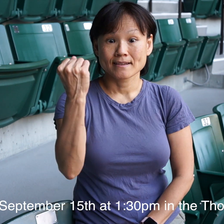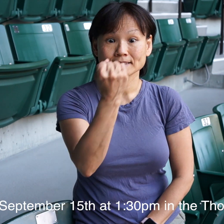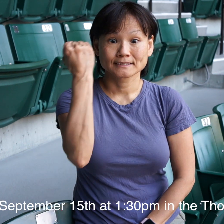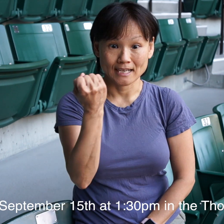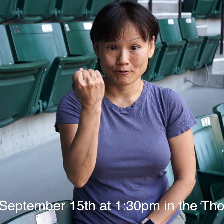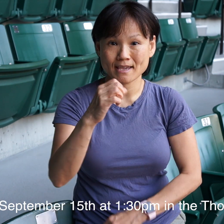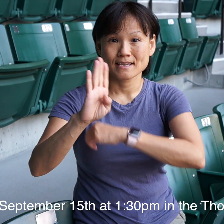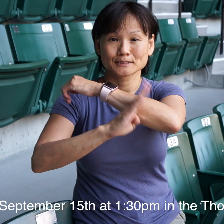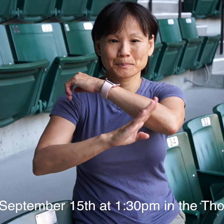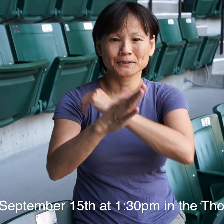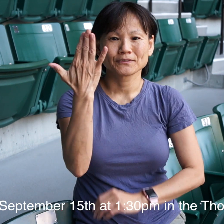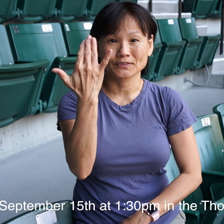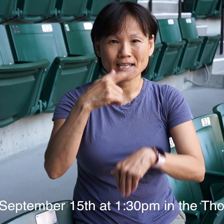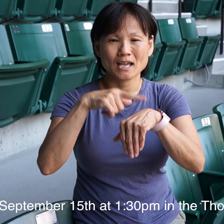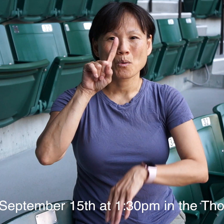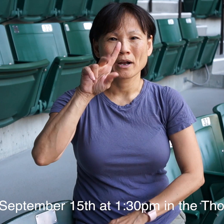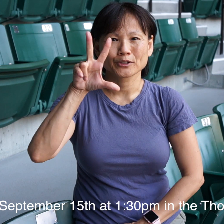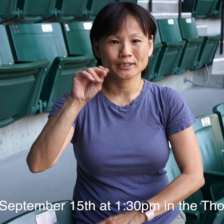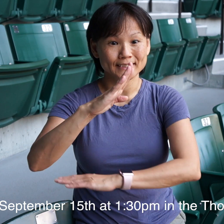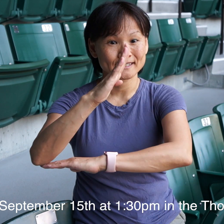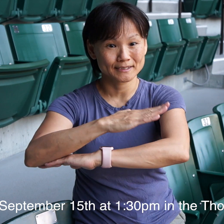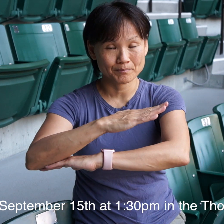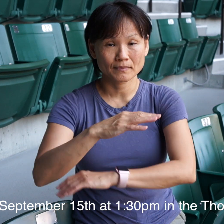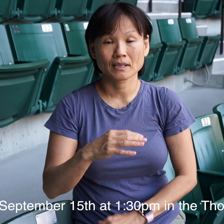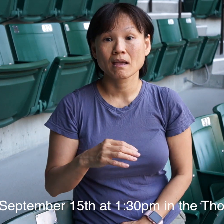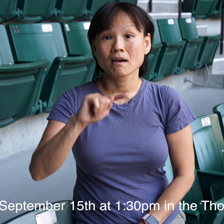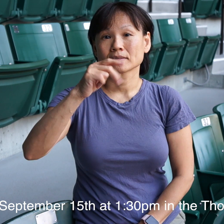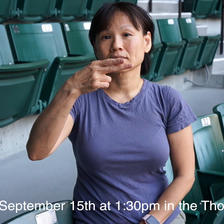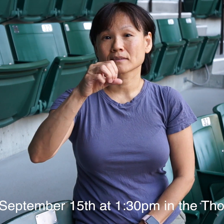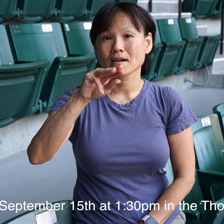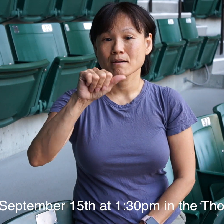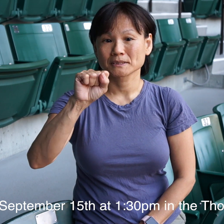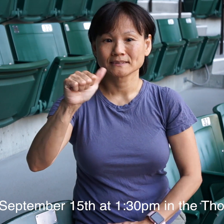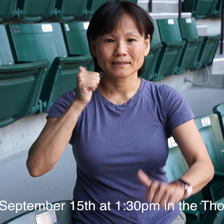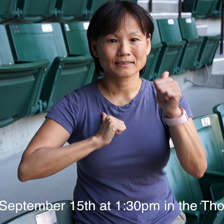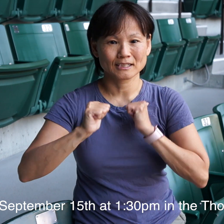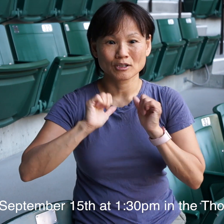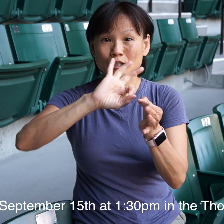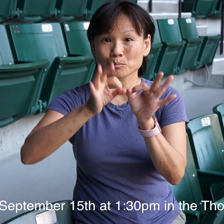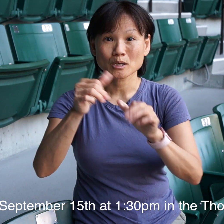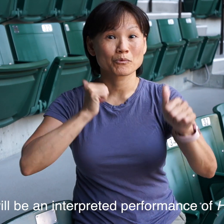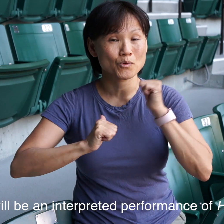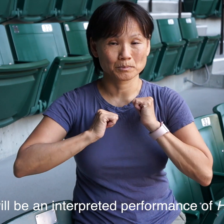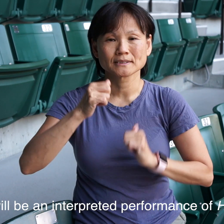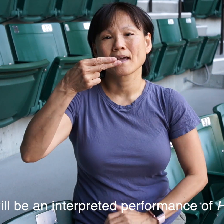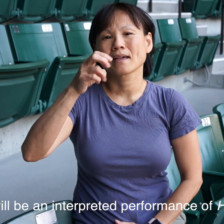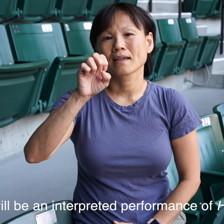On Saturday, September 15th, at 1.30 in the afternoon, in the Thomas Theater, there will be an interpreted